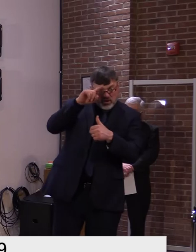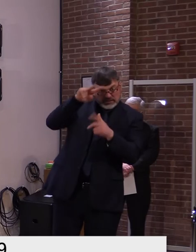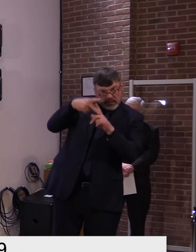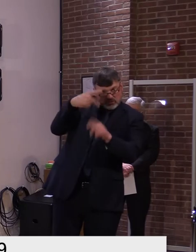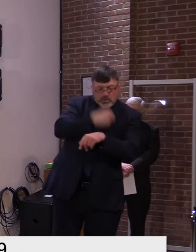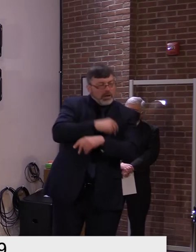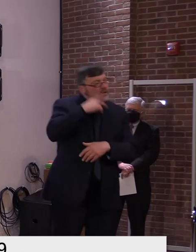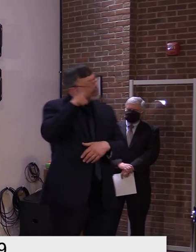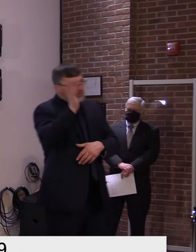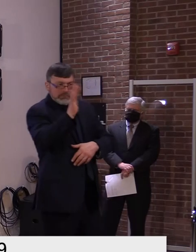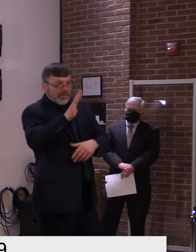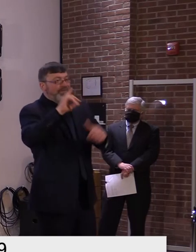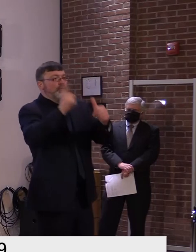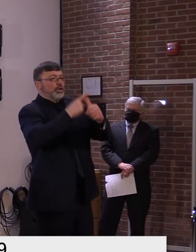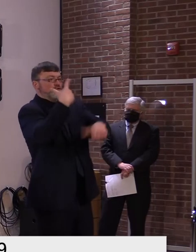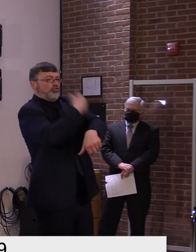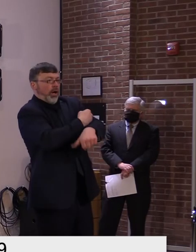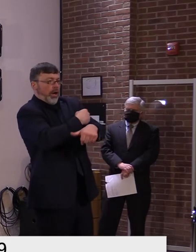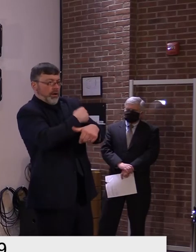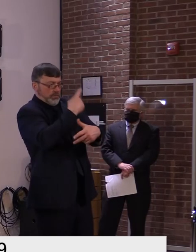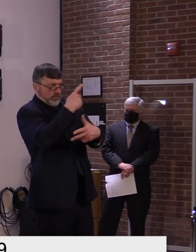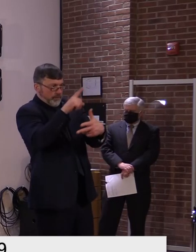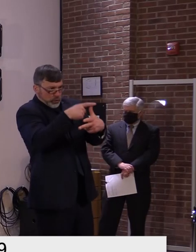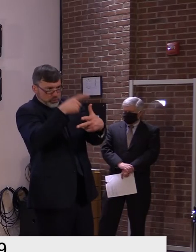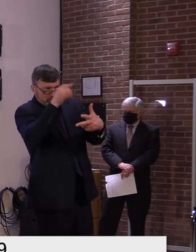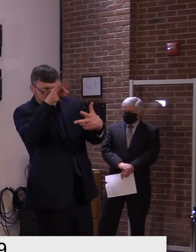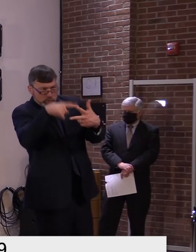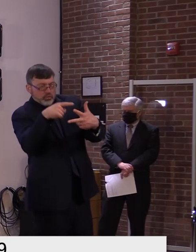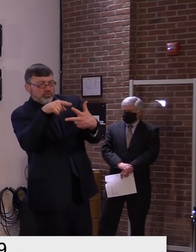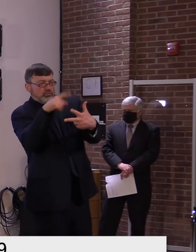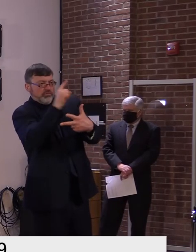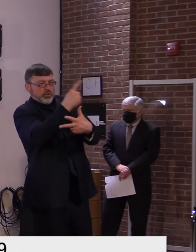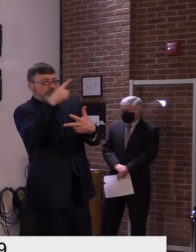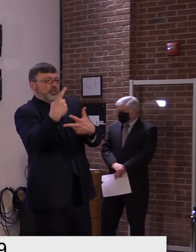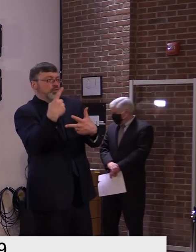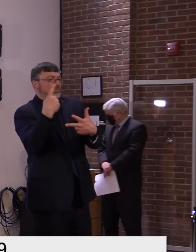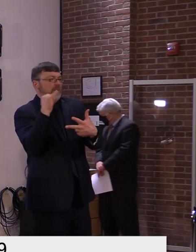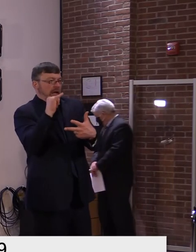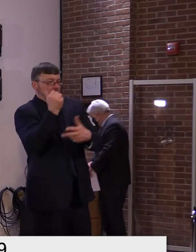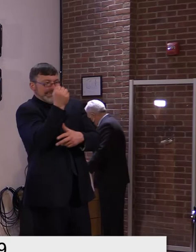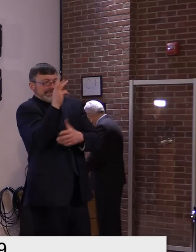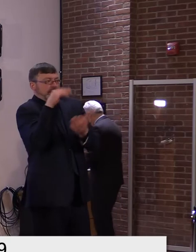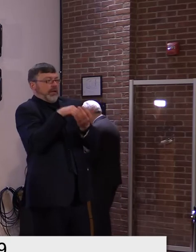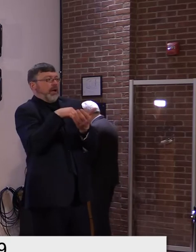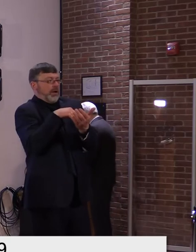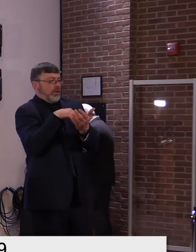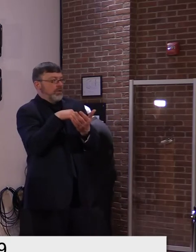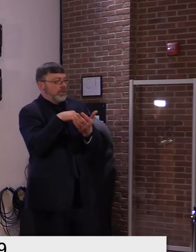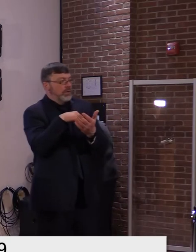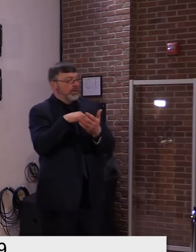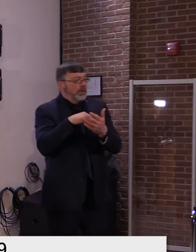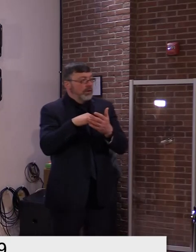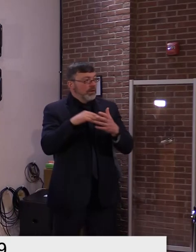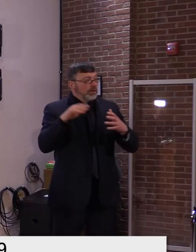okay. So the announcement today is the hundreds of doses on top of that amount. That's correct.